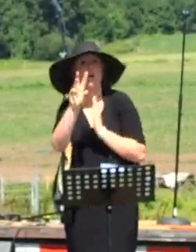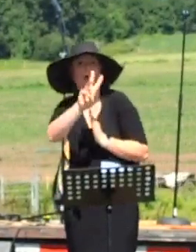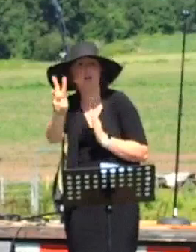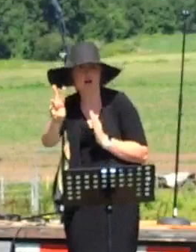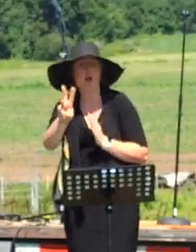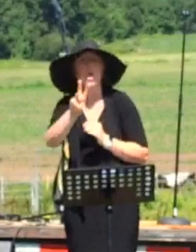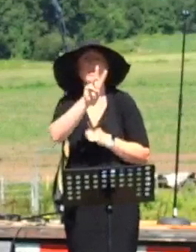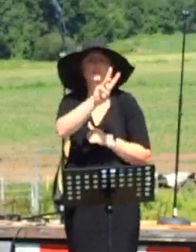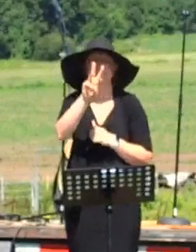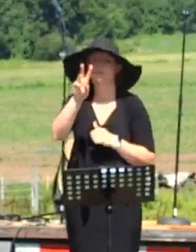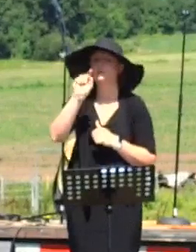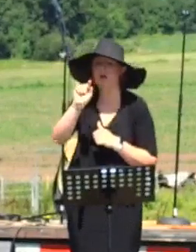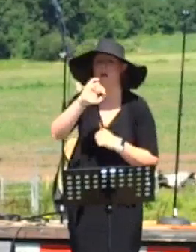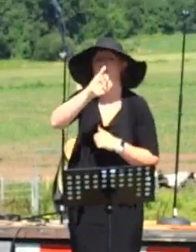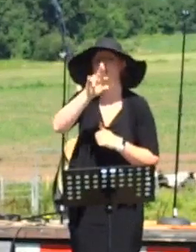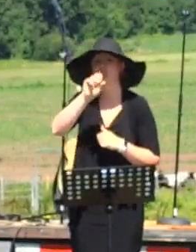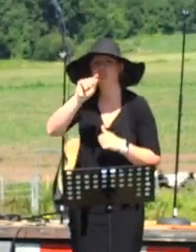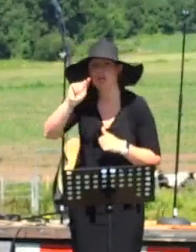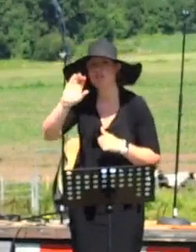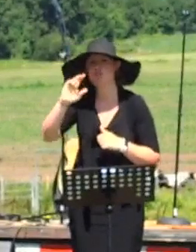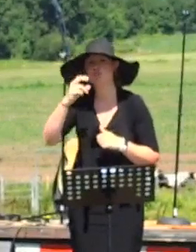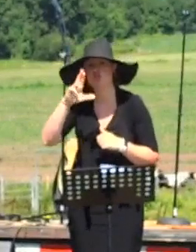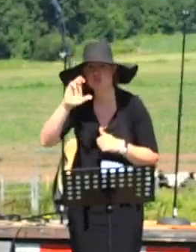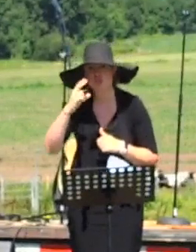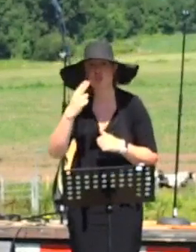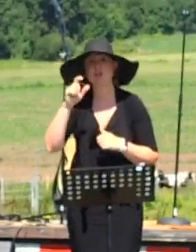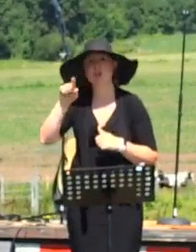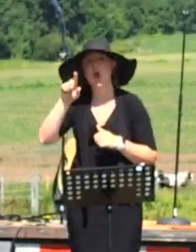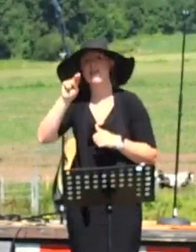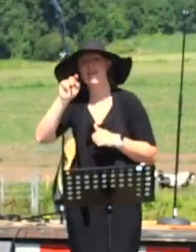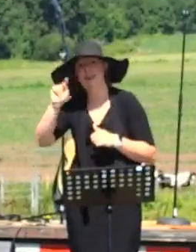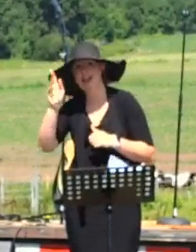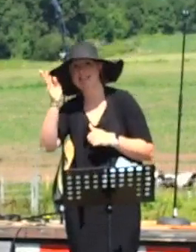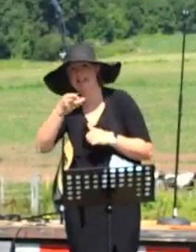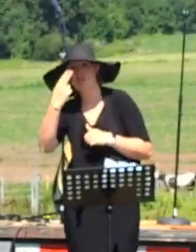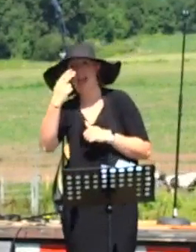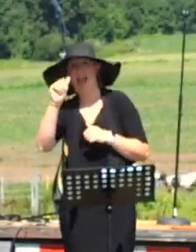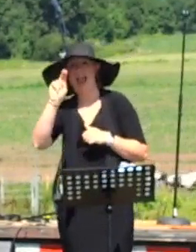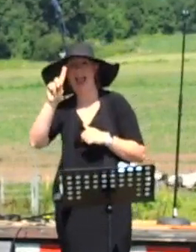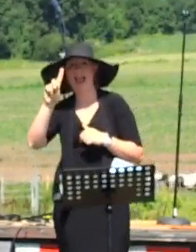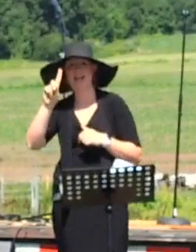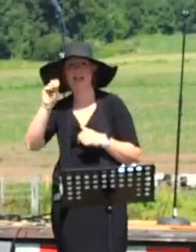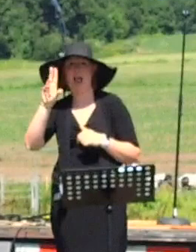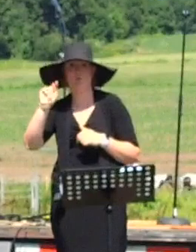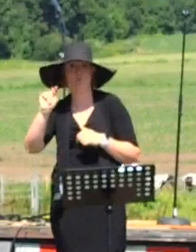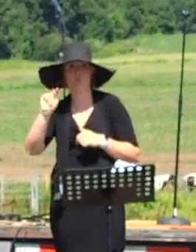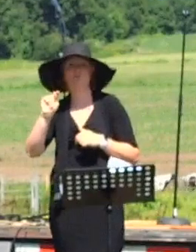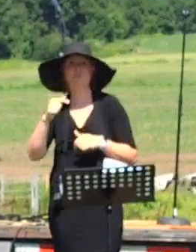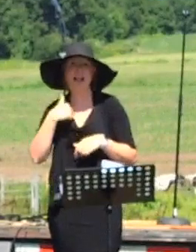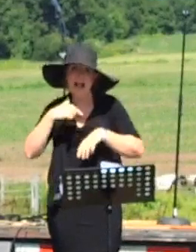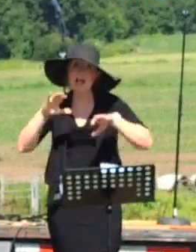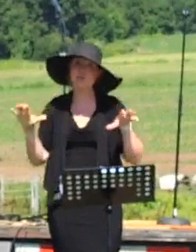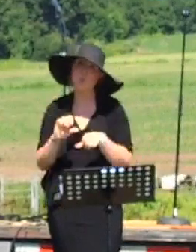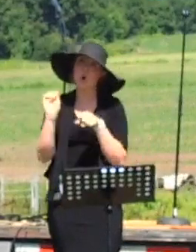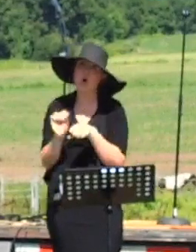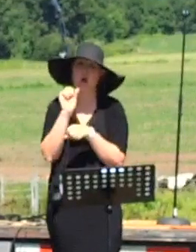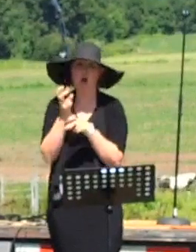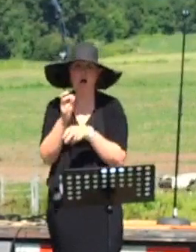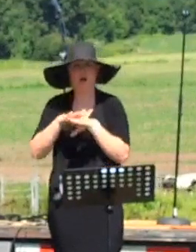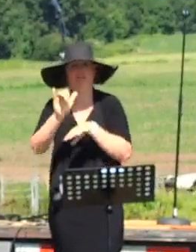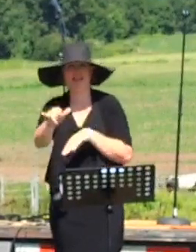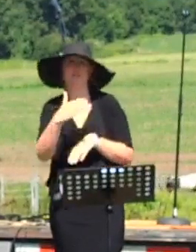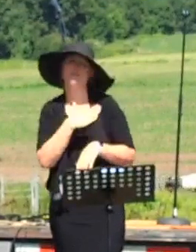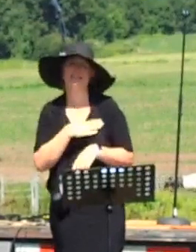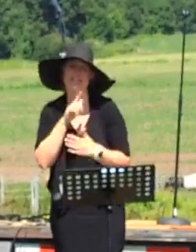you can do that. And I think it's a pretty helpful tool, and I work really hard on it, so don't make me do that for nothing. So today we are